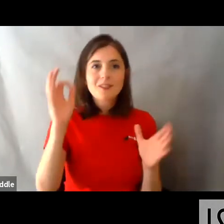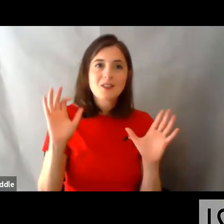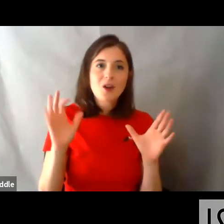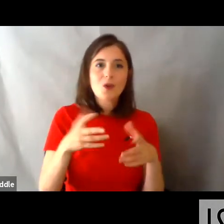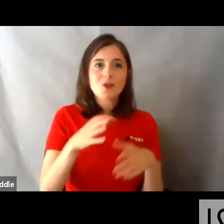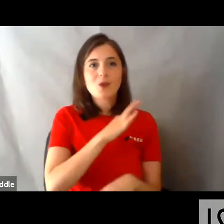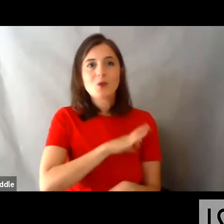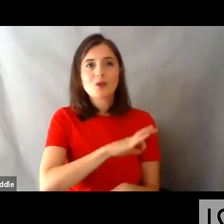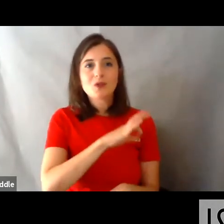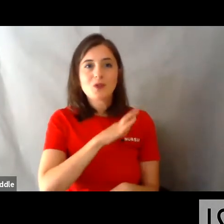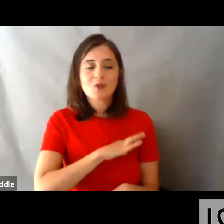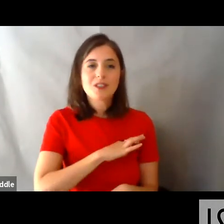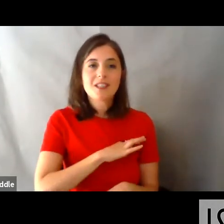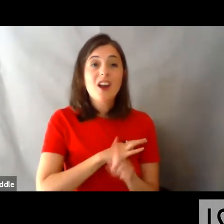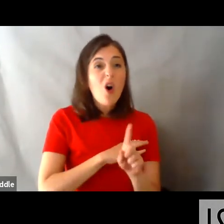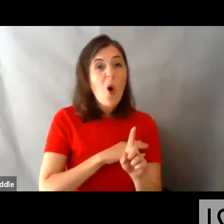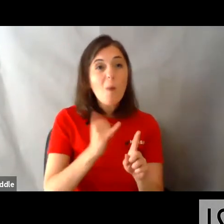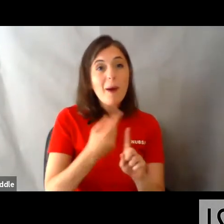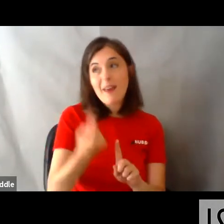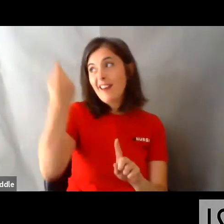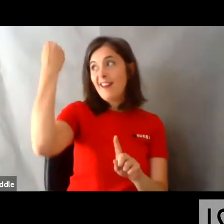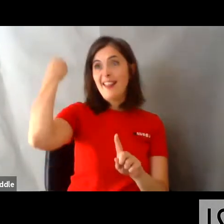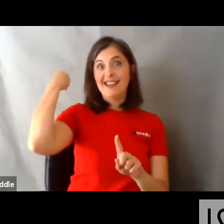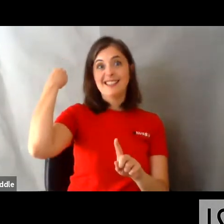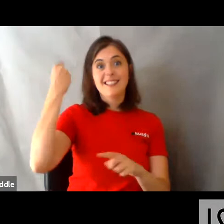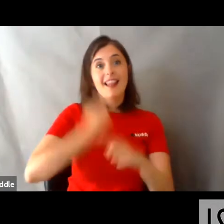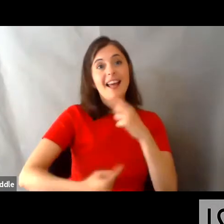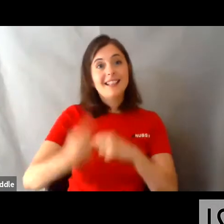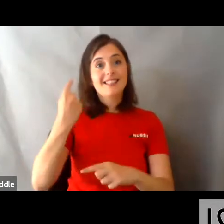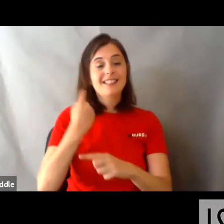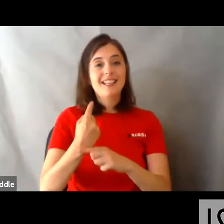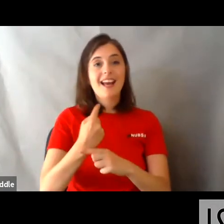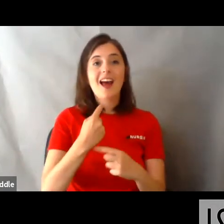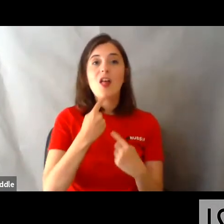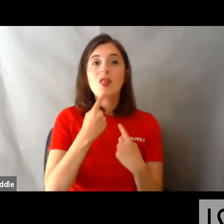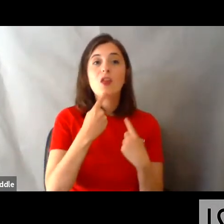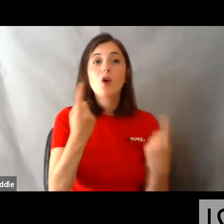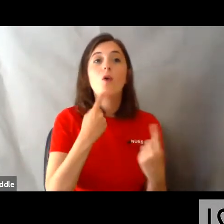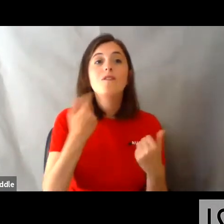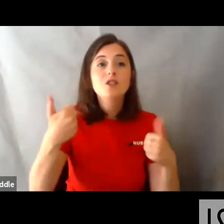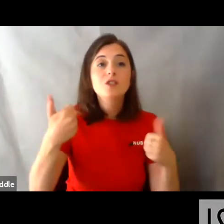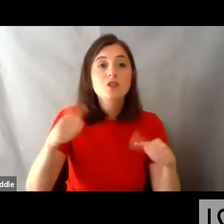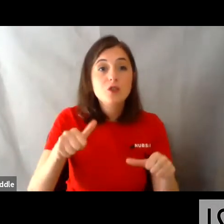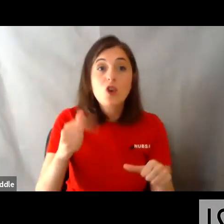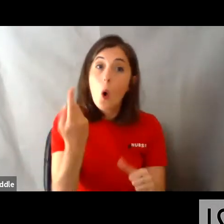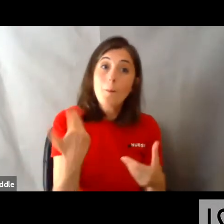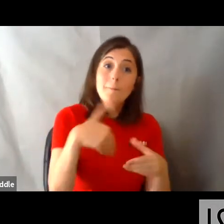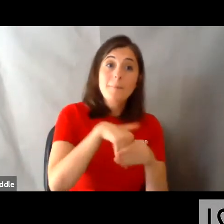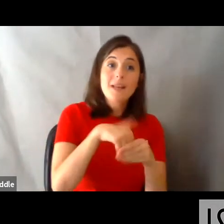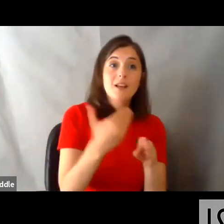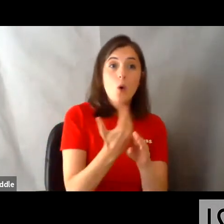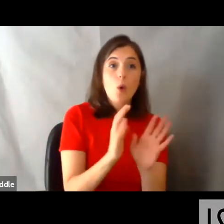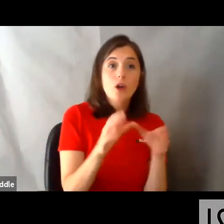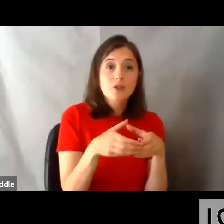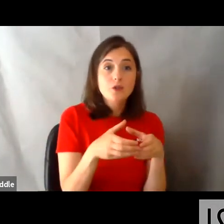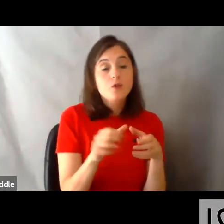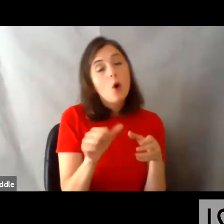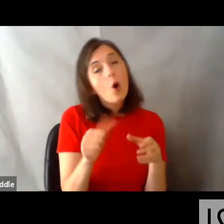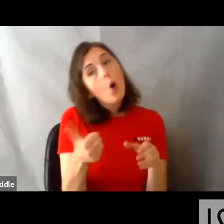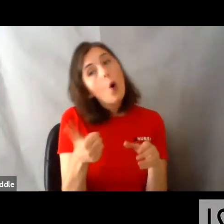start with last year's Call for Solutions or the workshops that were held around the UK, and of course our drama events as